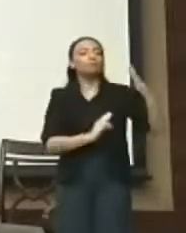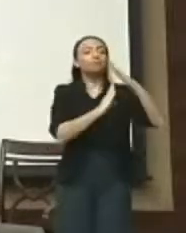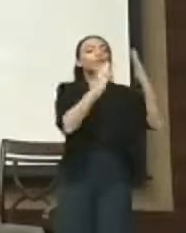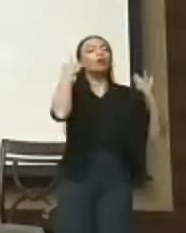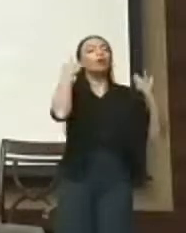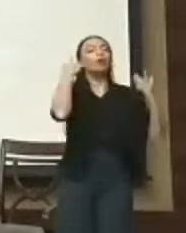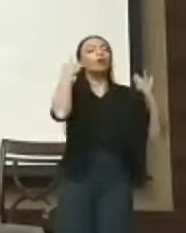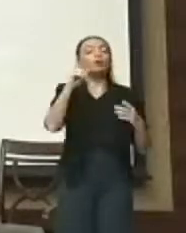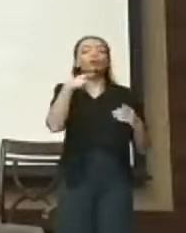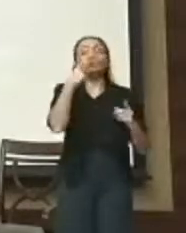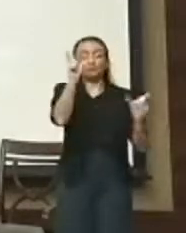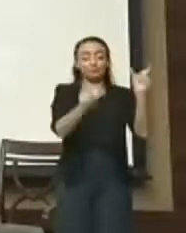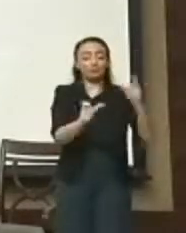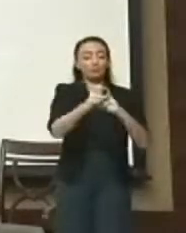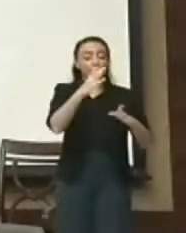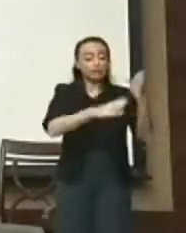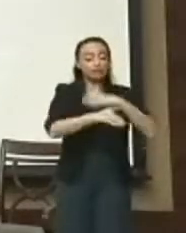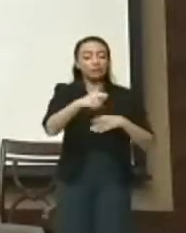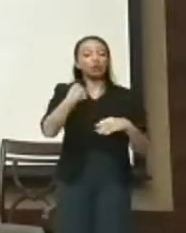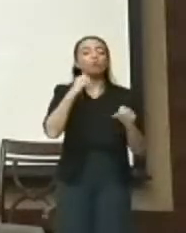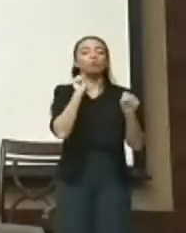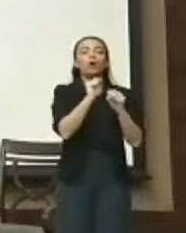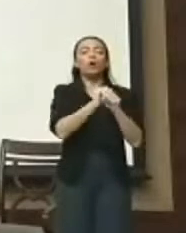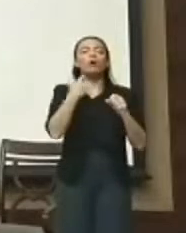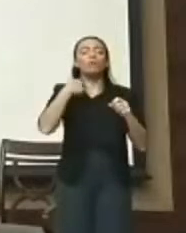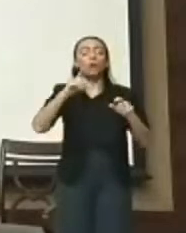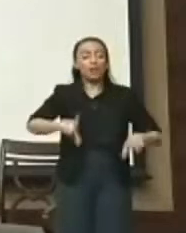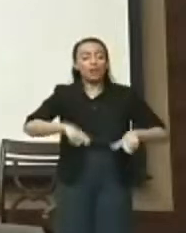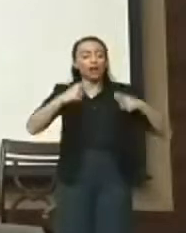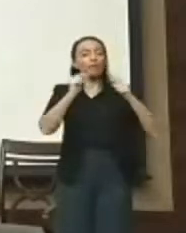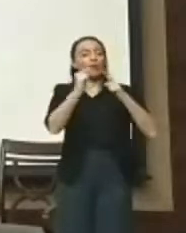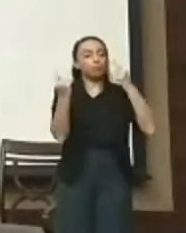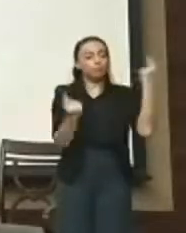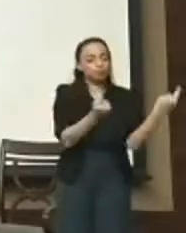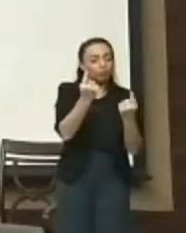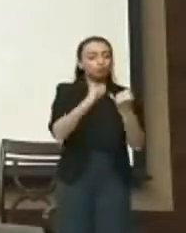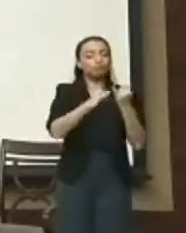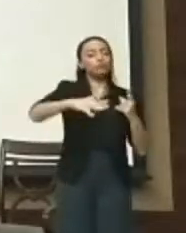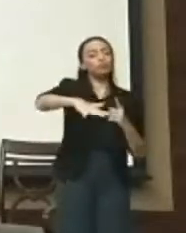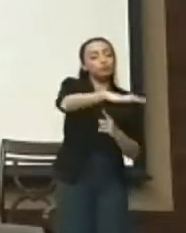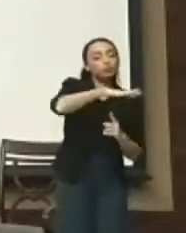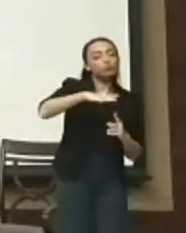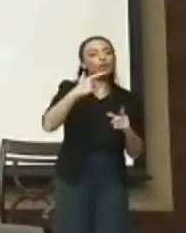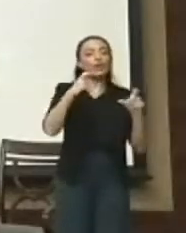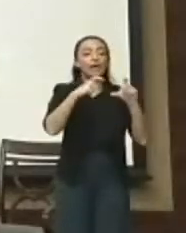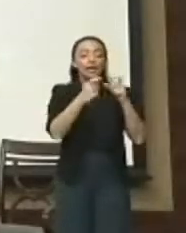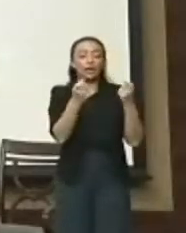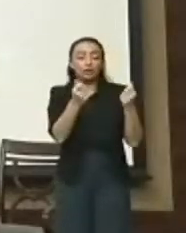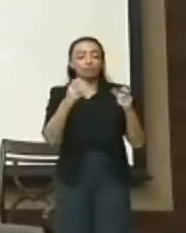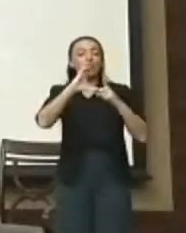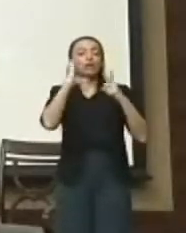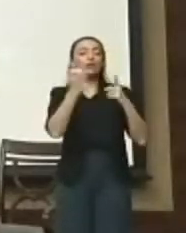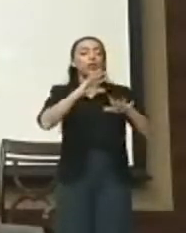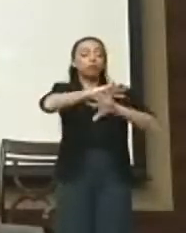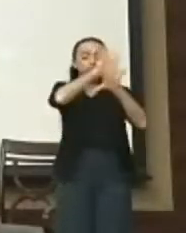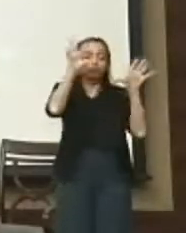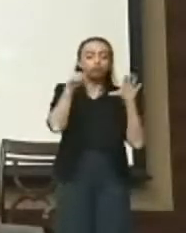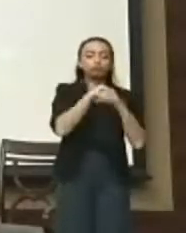of persons with disabilities in all aspects of political, social, economic, and cultural